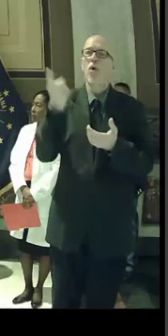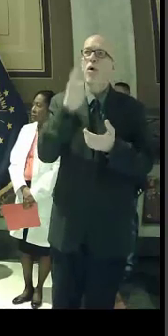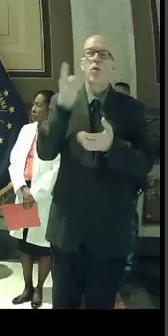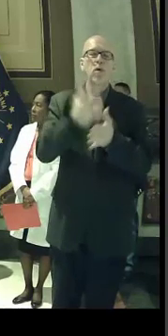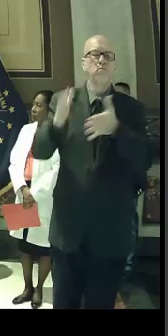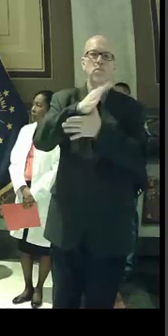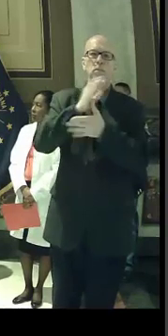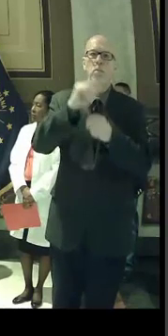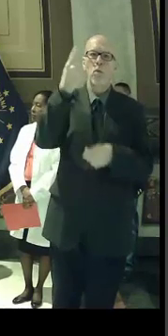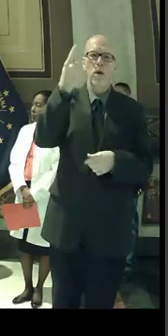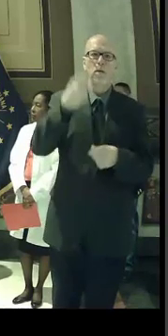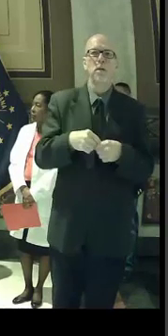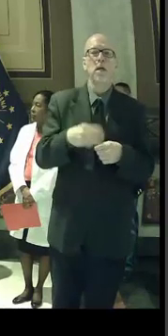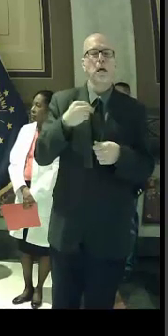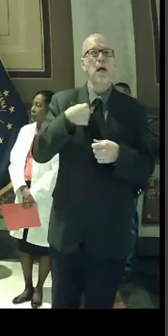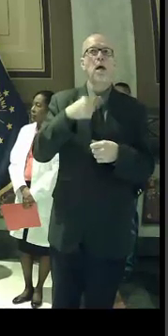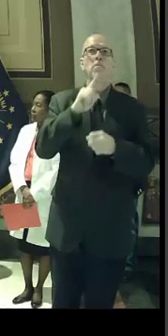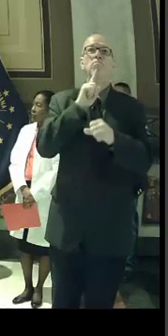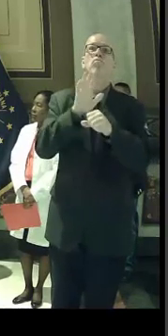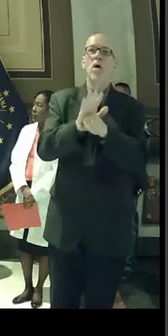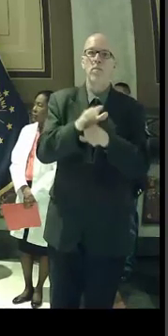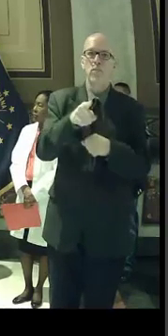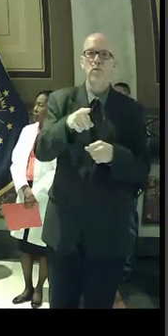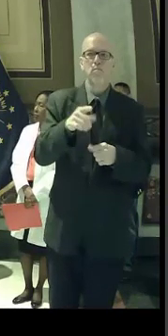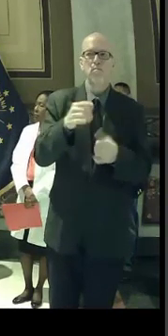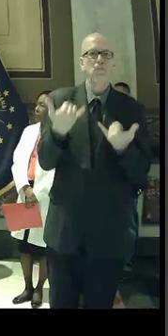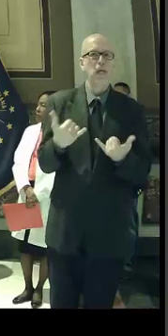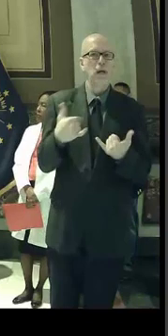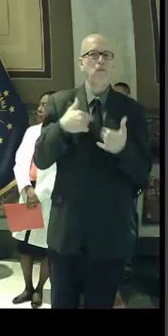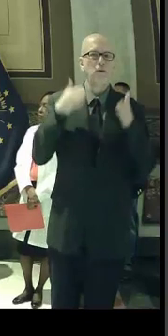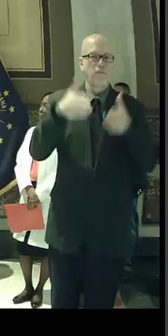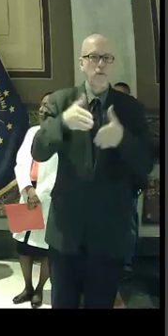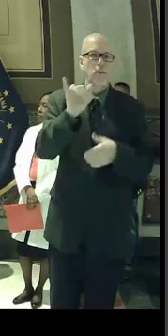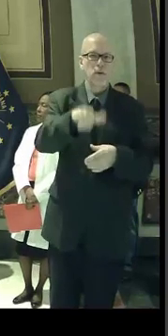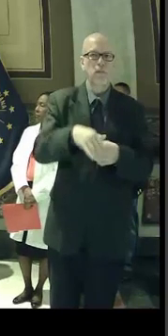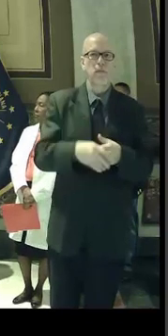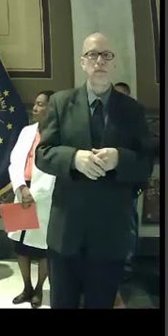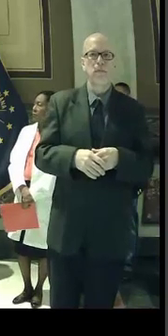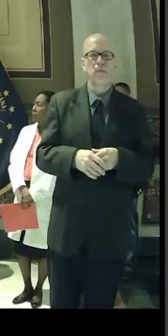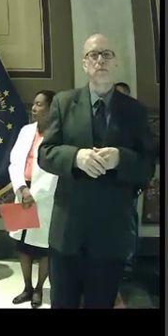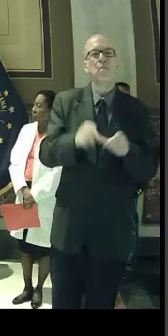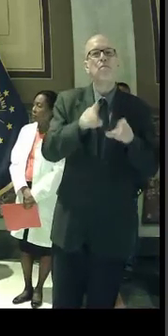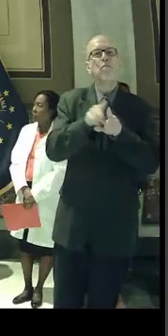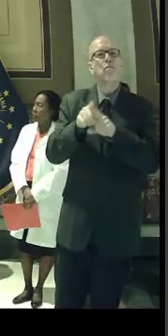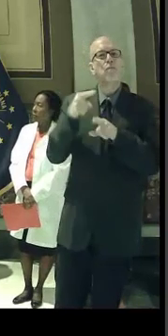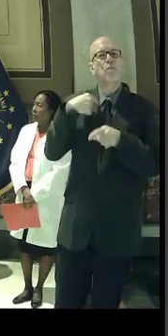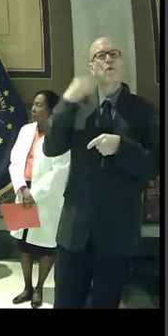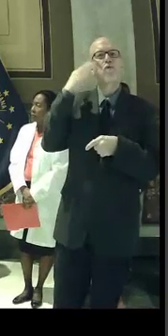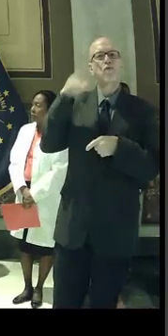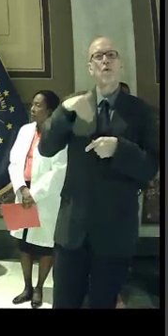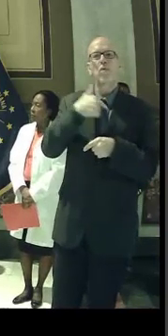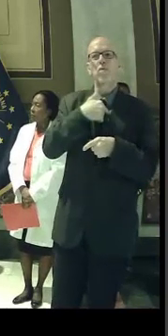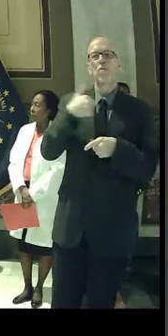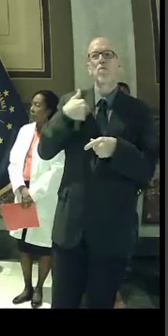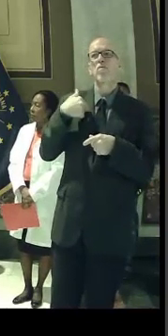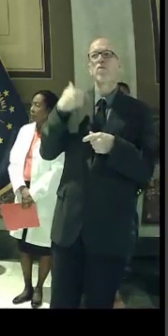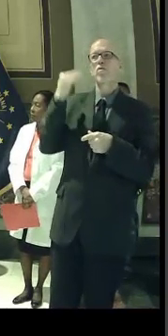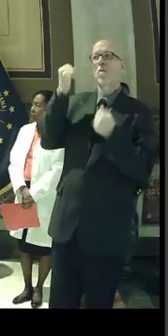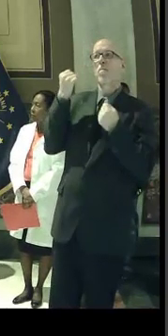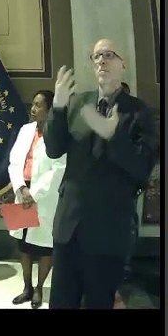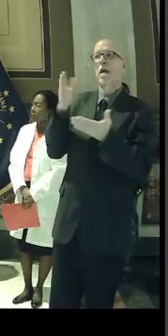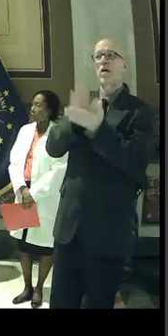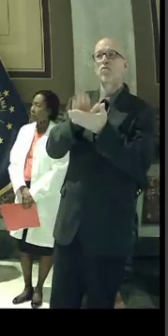be our priority, and I will assure you it is. I will also tell you, we know, we are well aware schools are